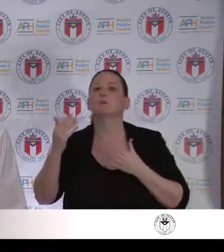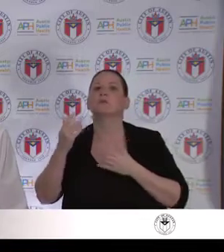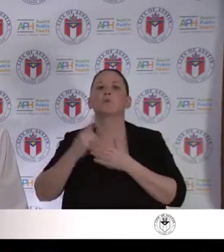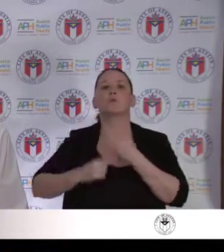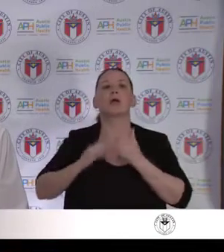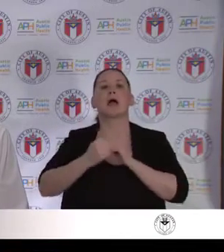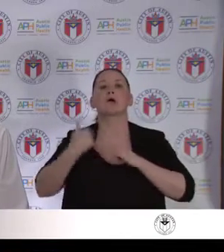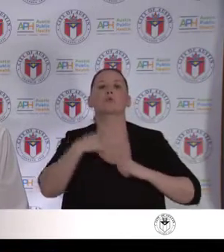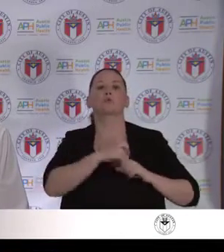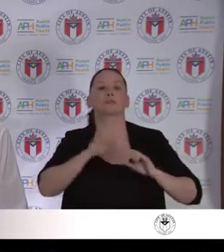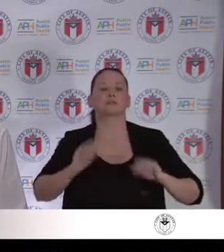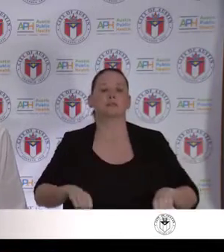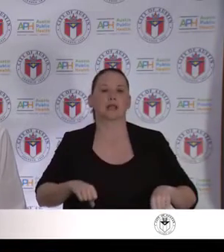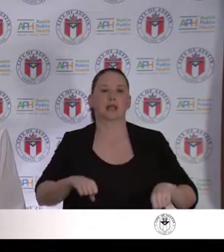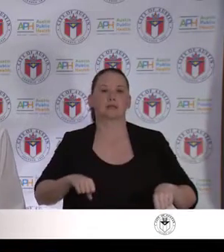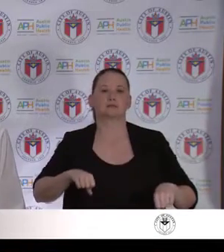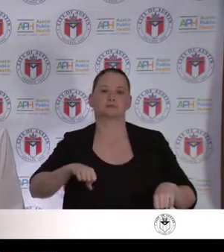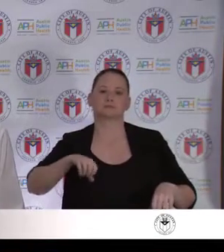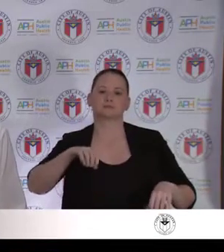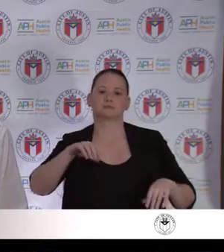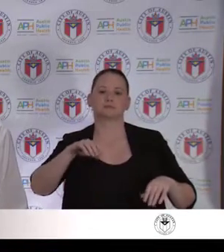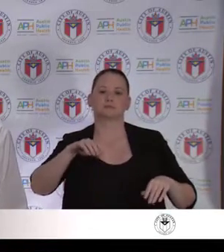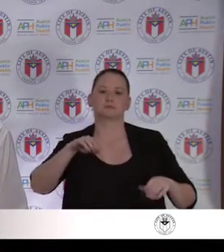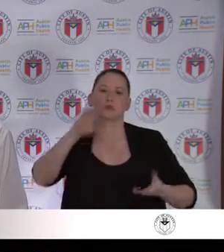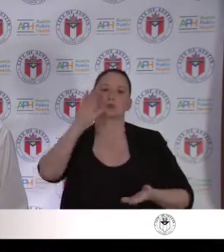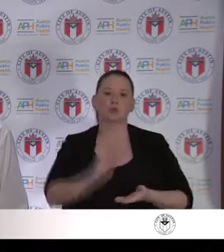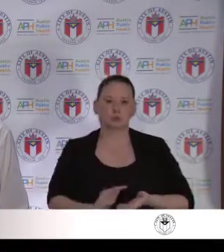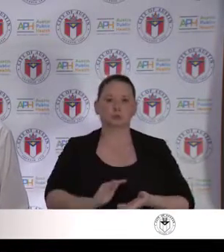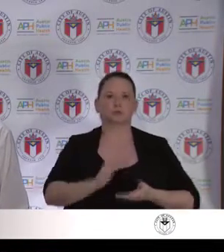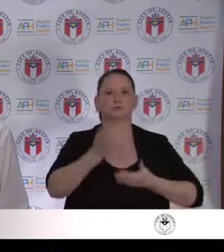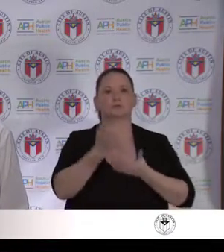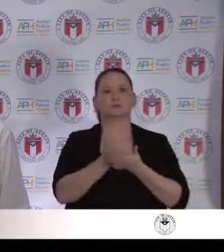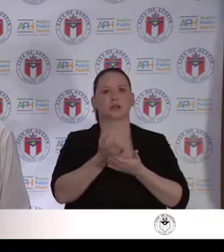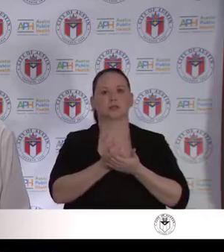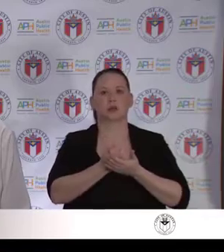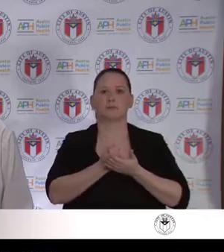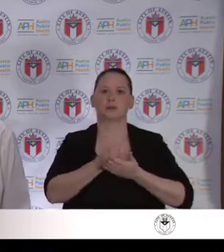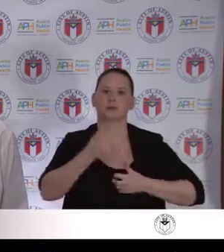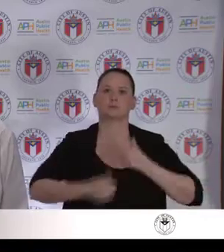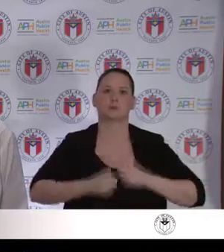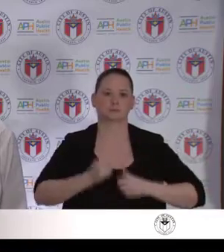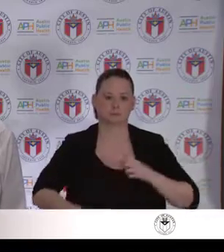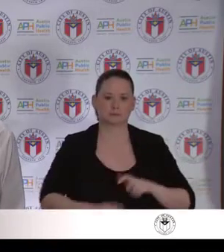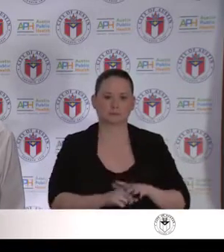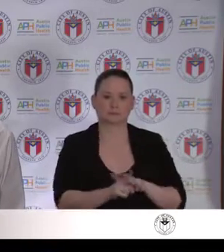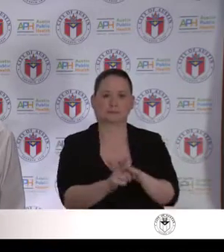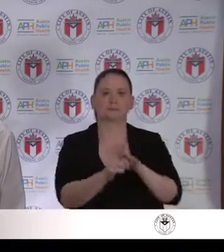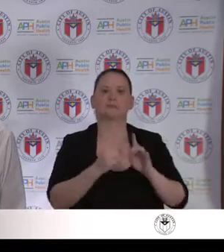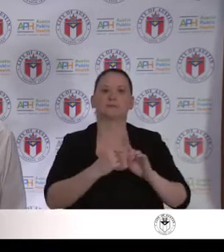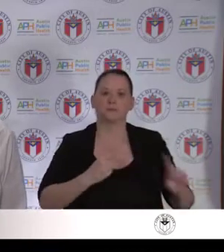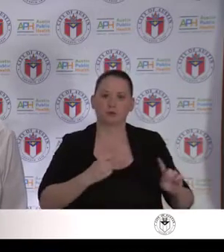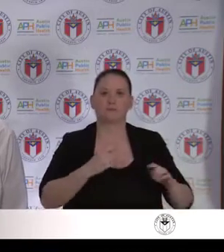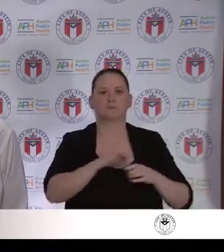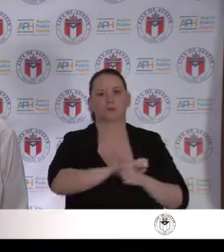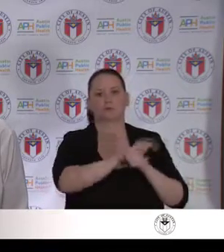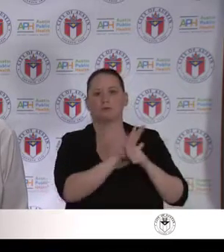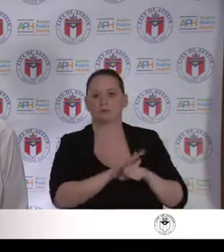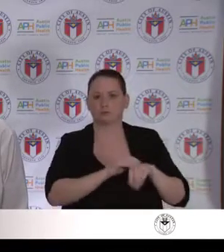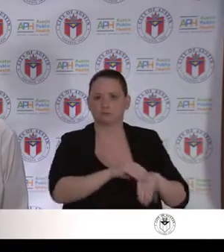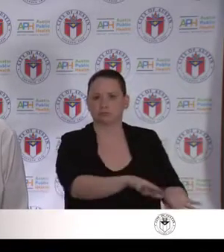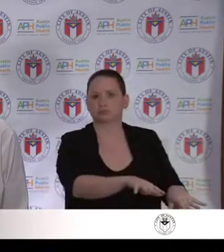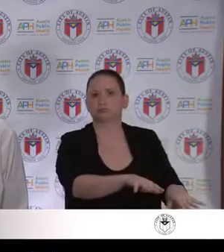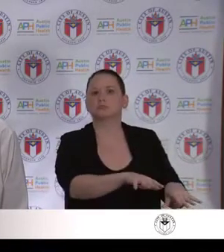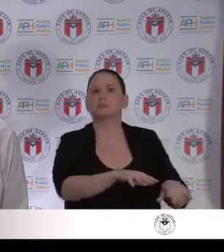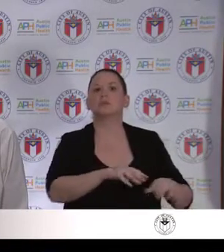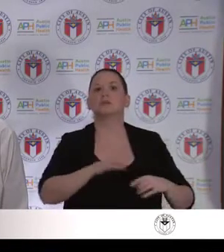moves we can make in order to mitigate the economic threat that COVID-19 is presenting to our community. And we'll be